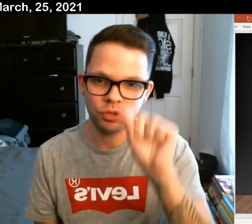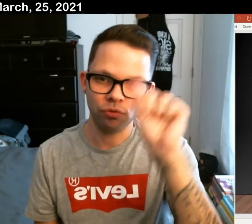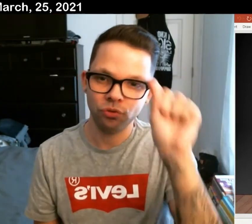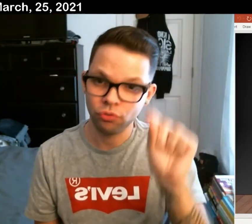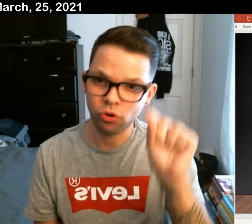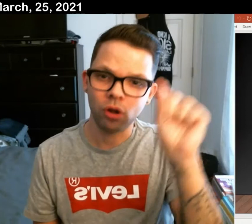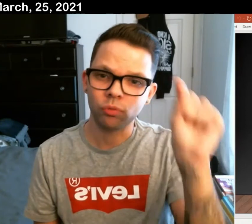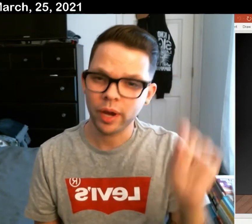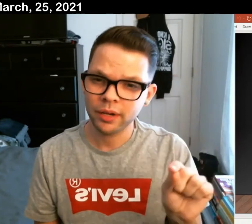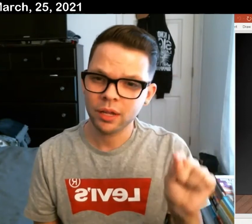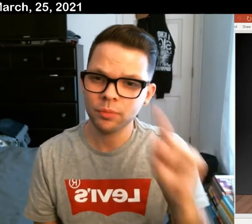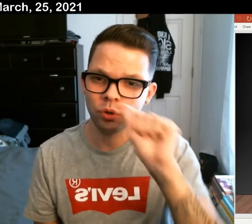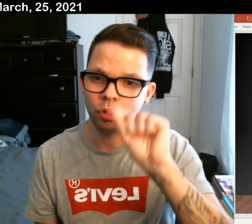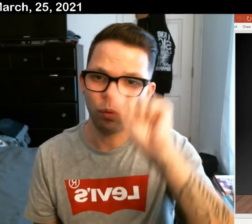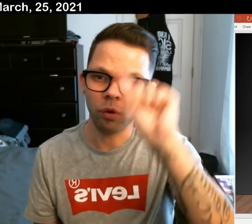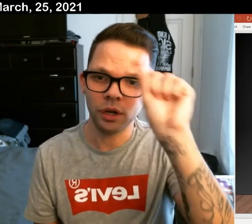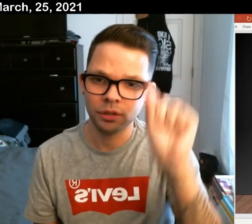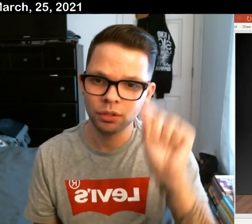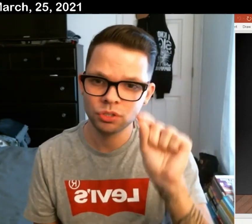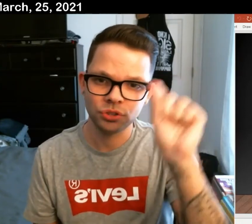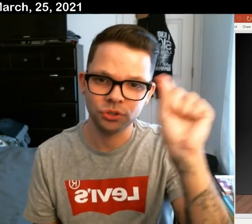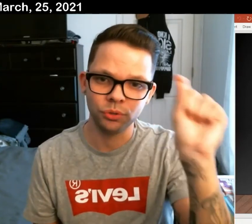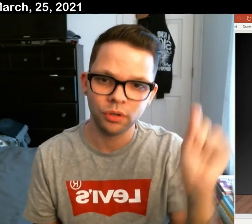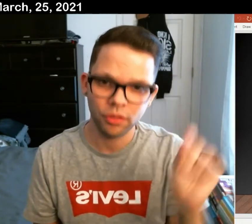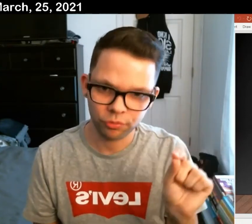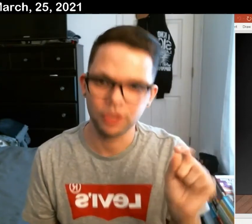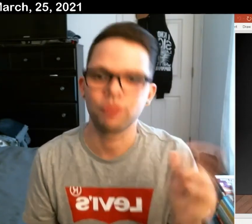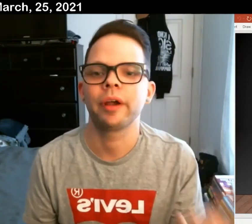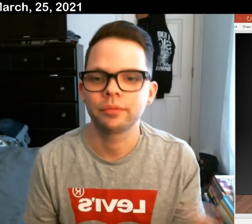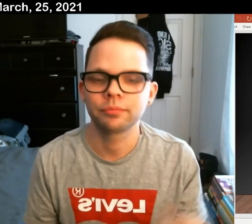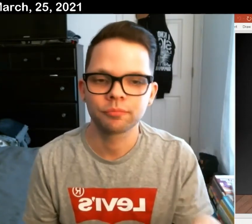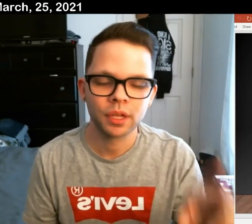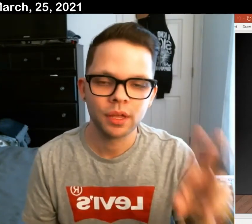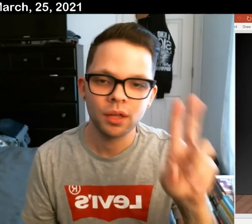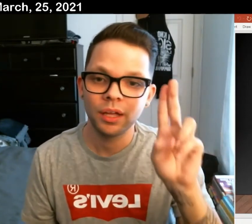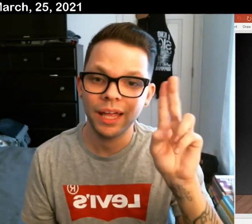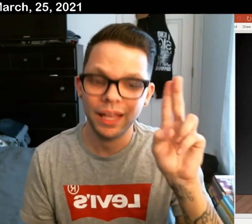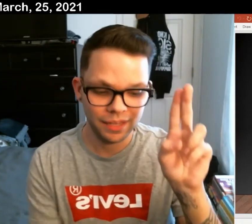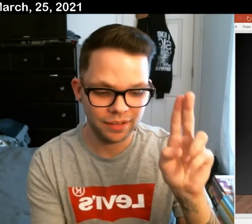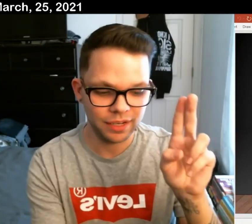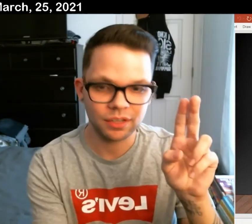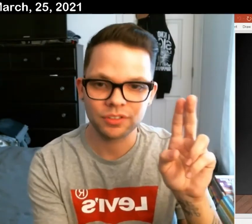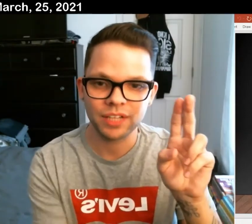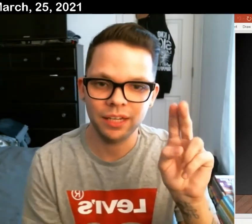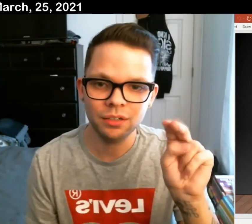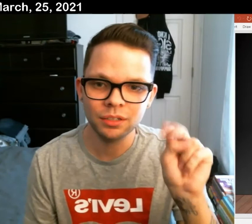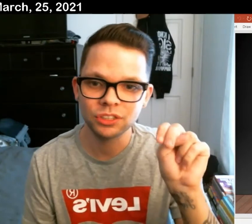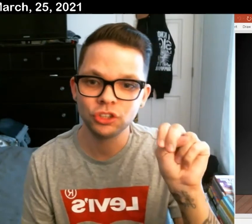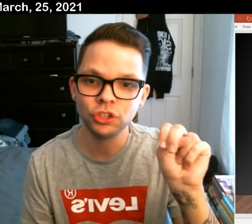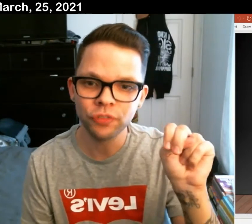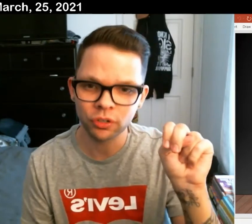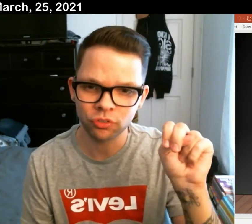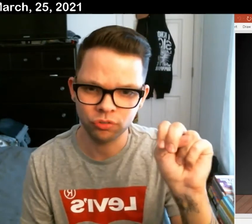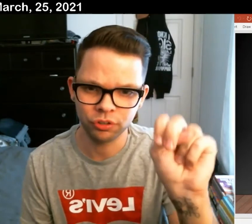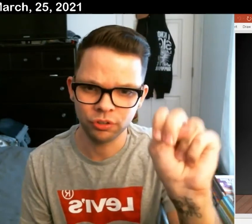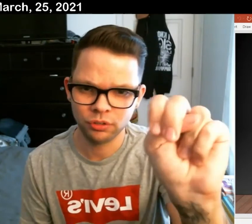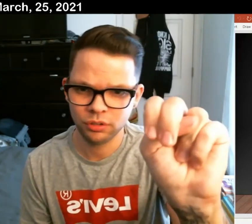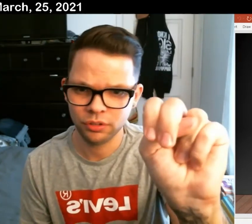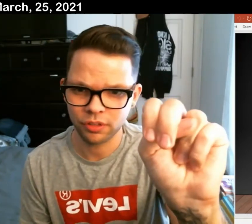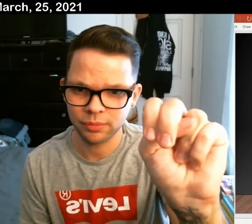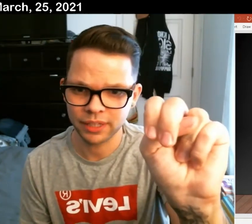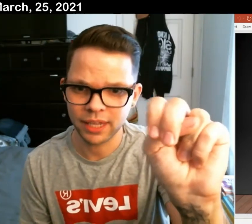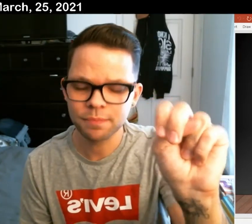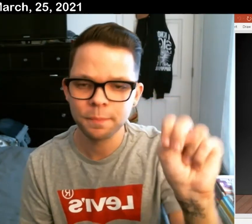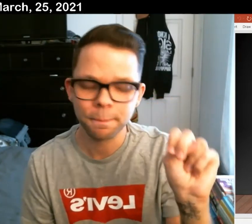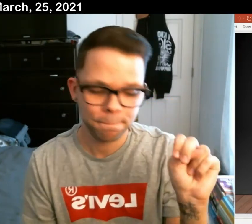when you draw a right in M, you go 1, 2, 3 to write it. The next letter is N. It's 2 fingers over your